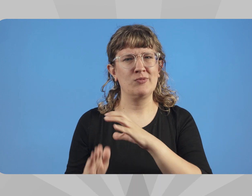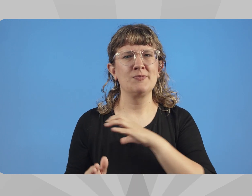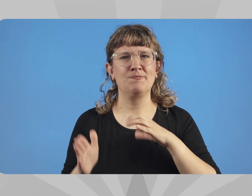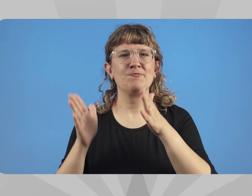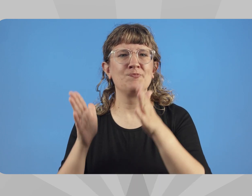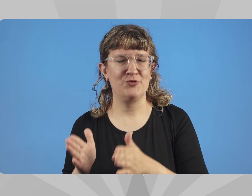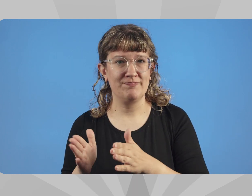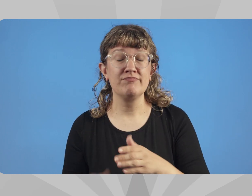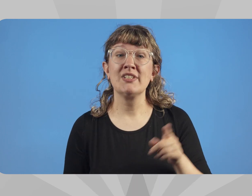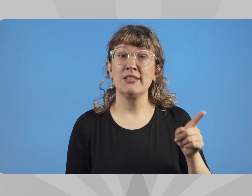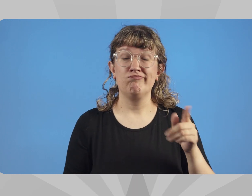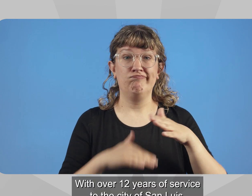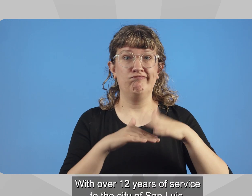community.